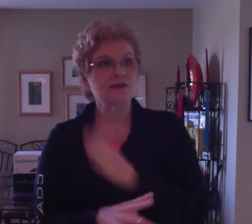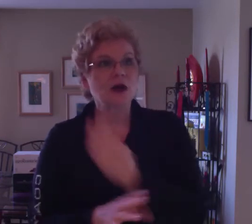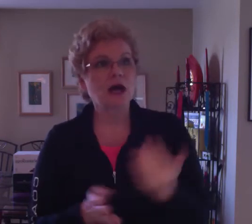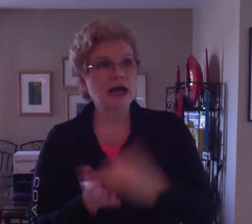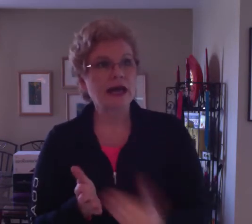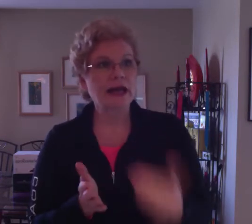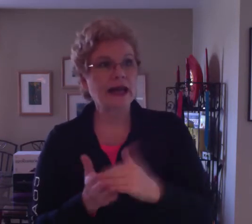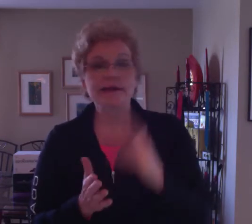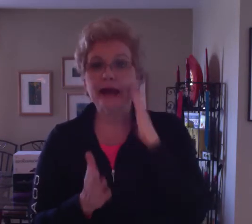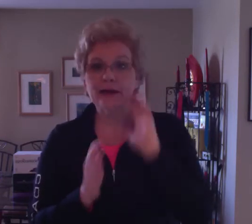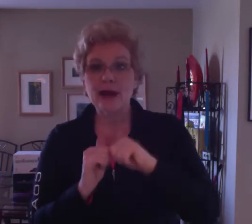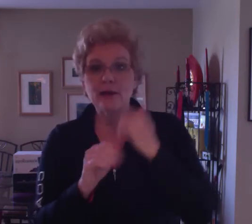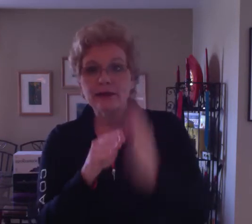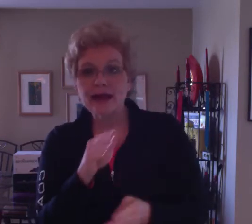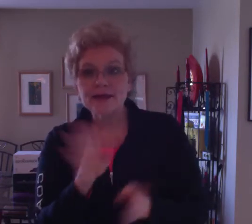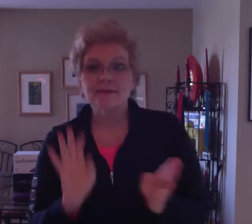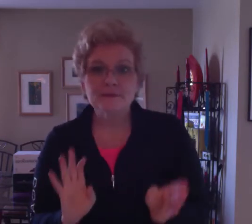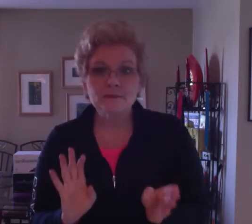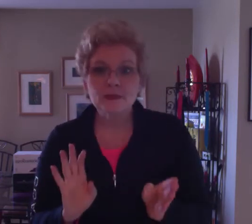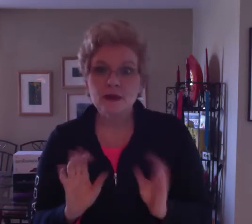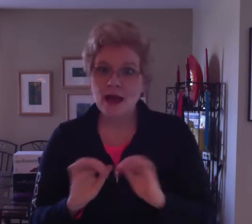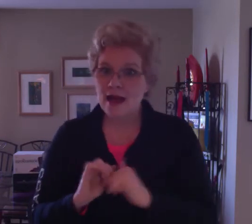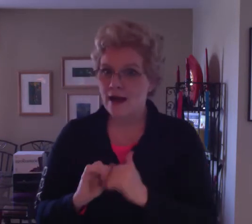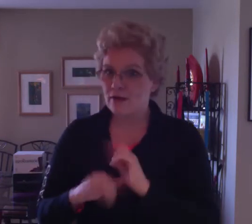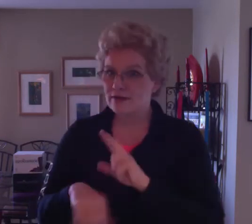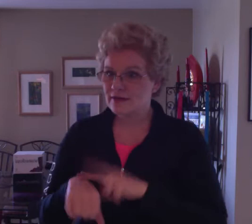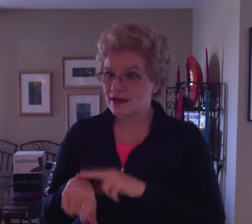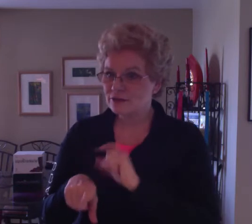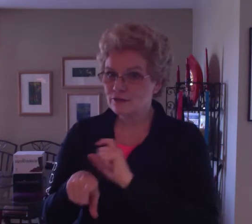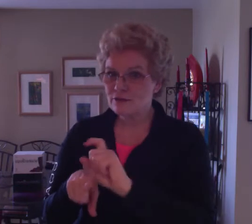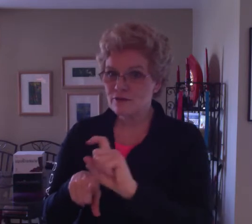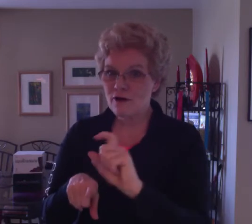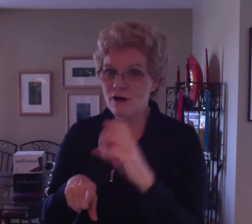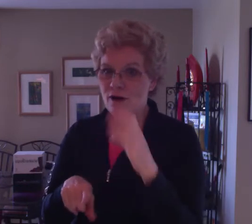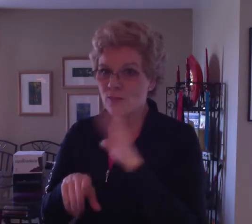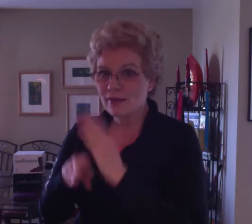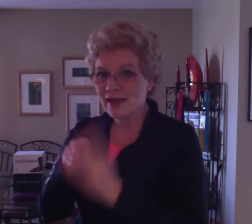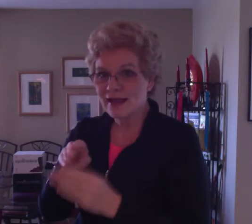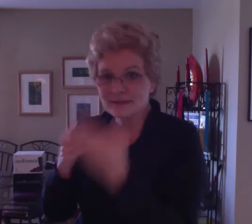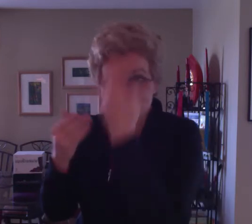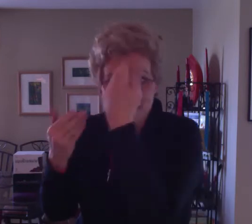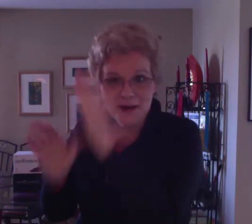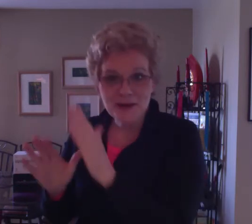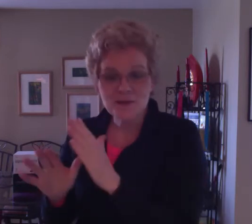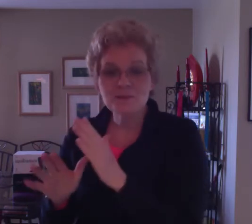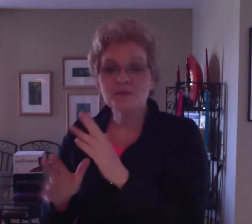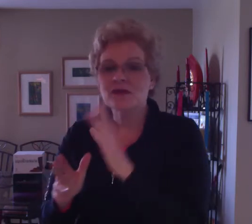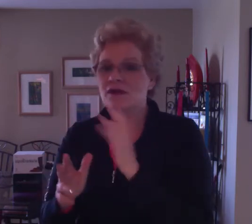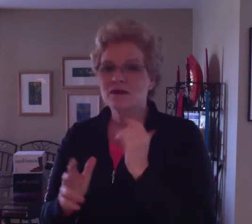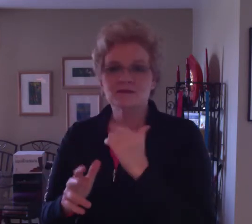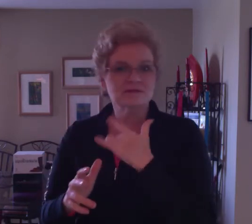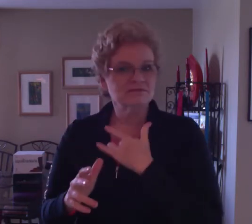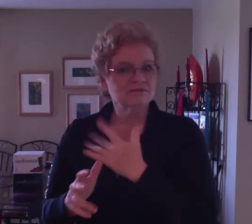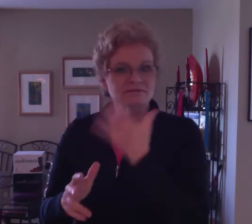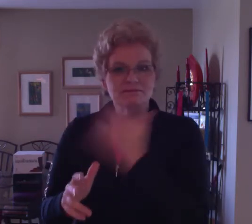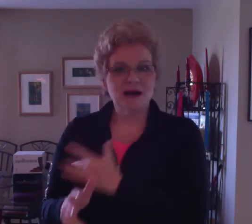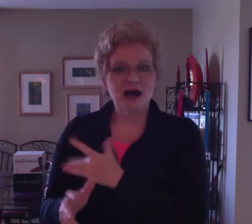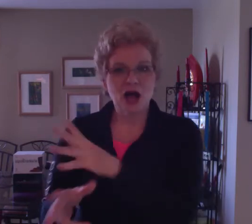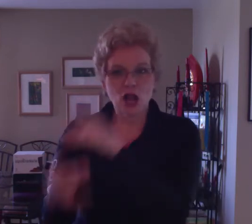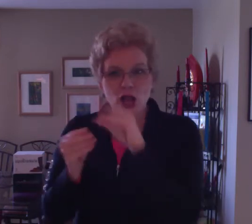song's going to end, but I don't know how the national coach call is going to end. I love learning from other people, and as iron sharpens iron, so does one man to